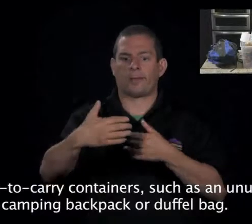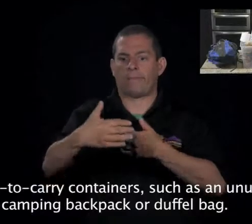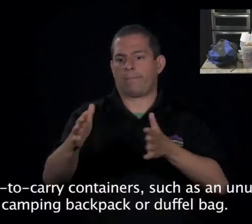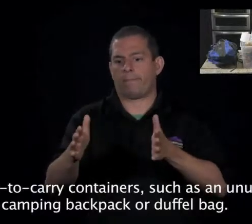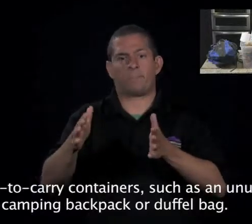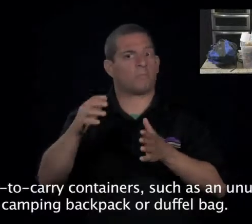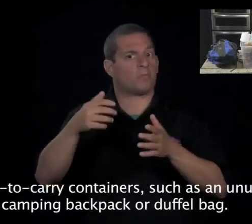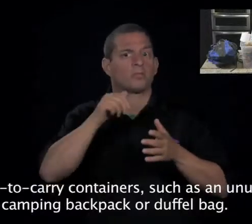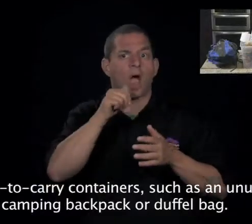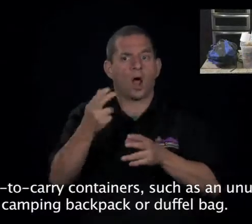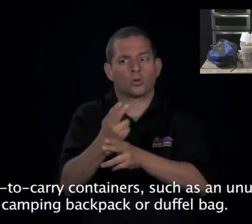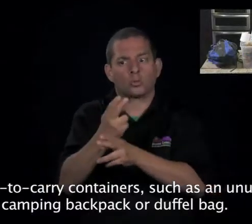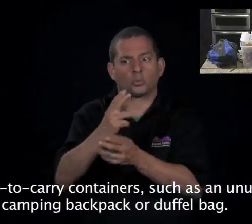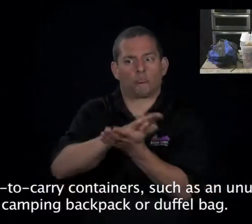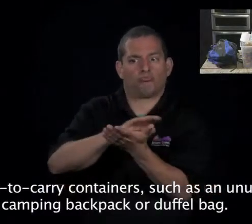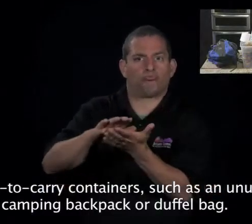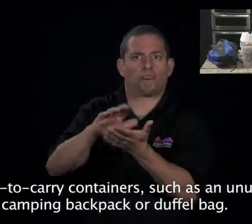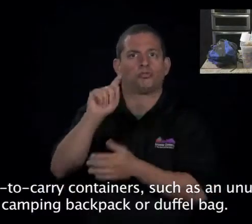as unused trash can,